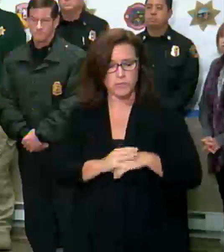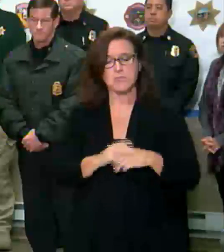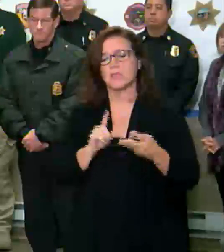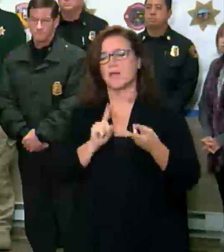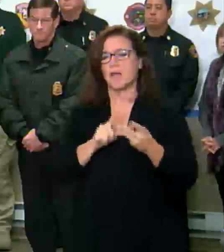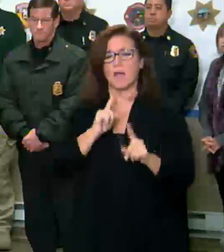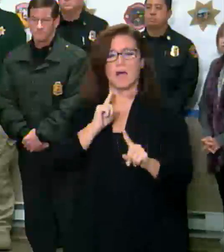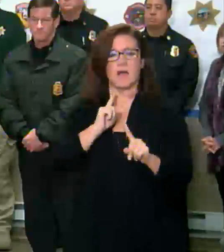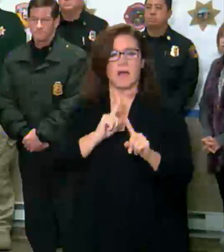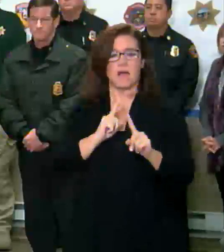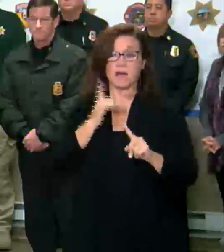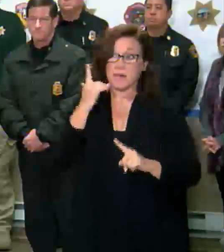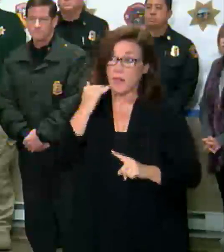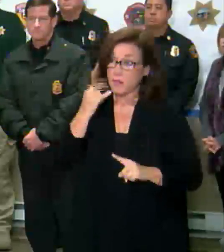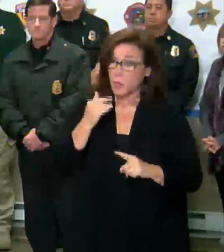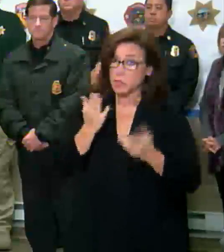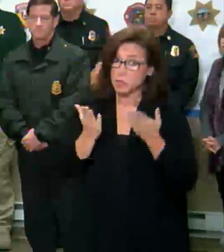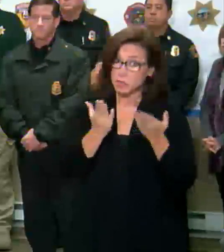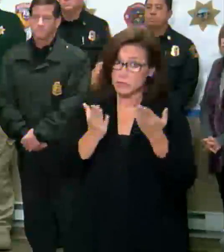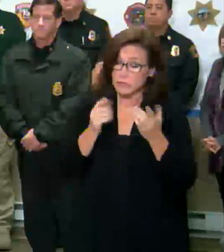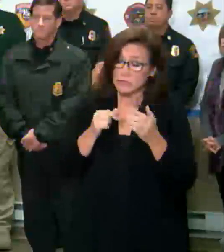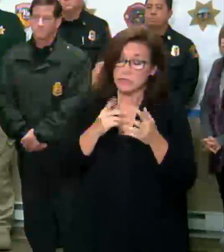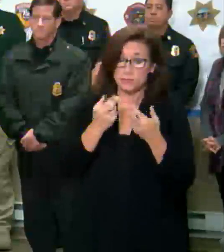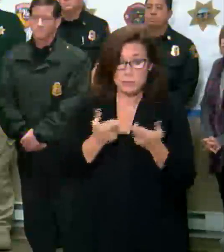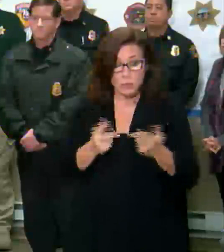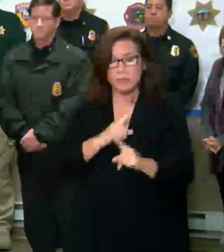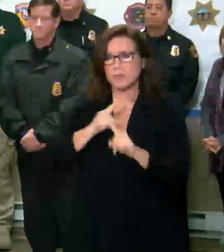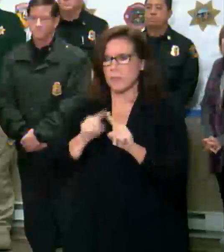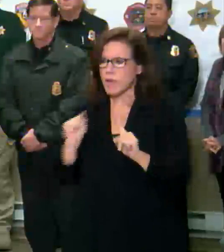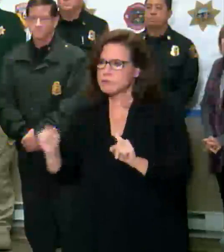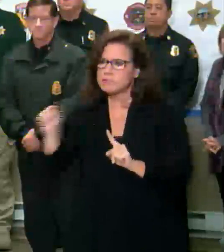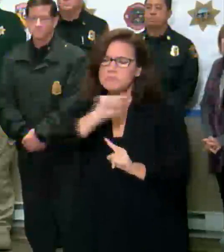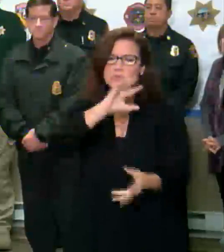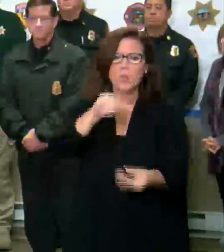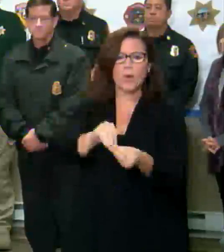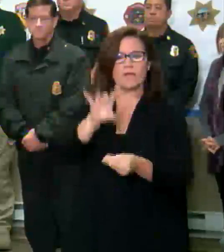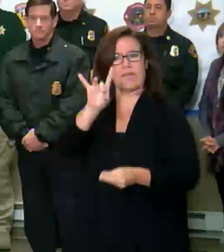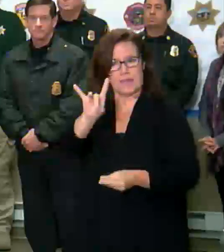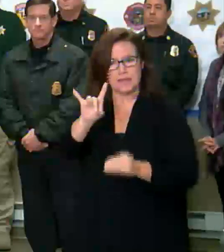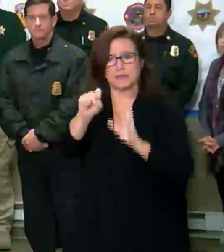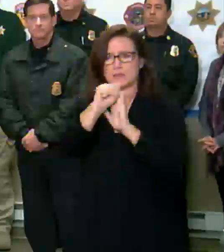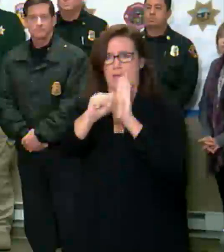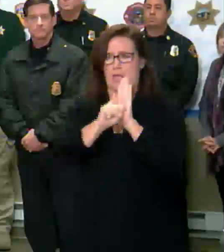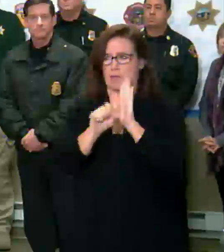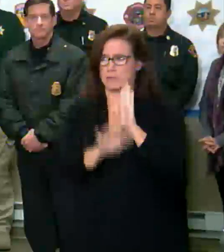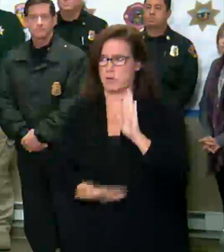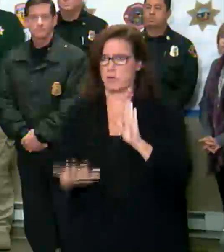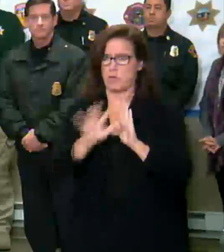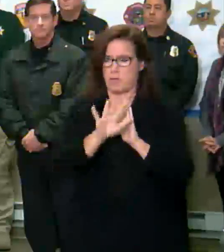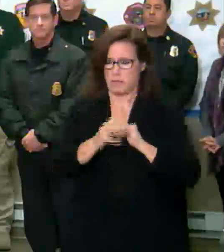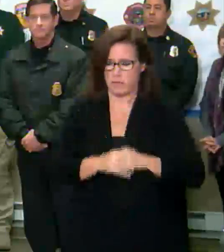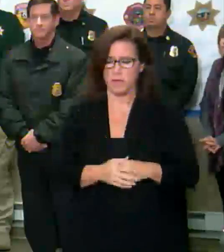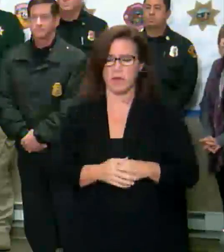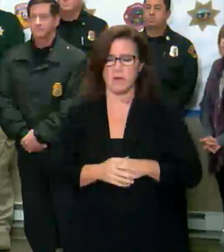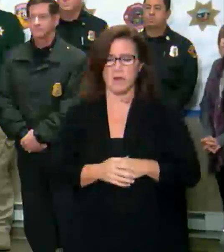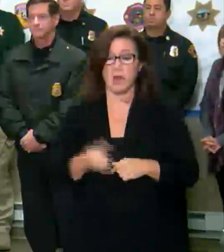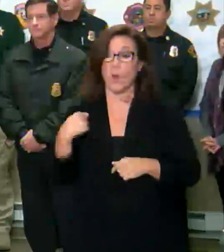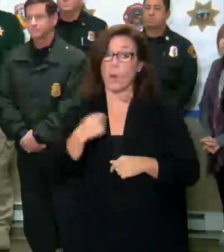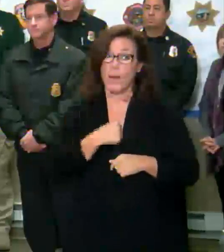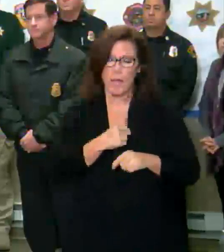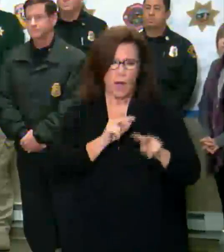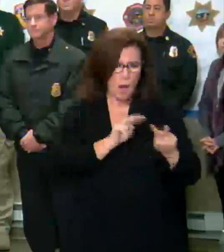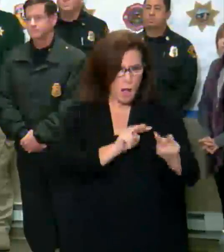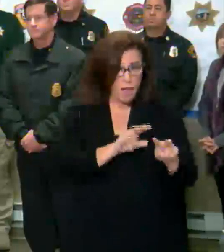have provided resources to support this effort. But our eye is on the ball not only for this fire, but as we continue to see